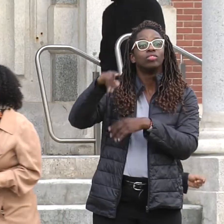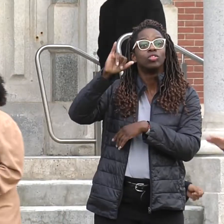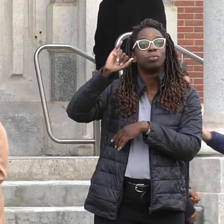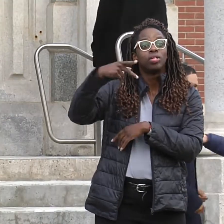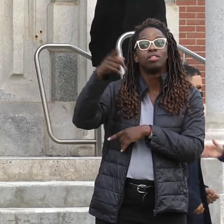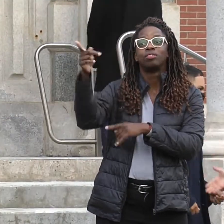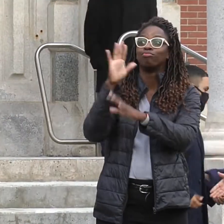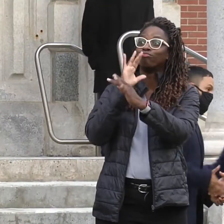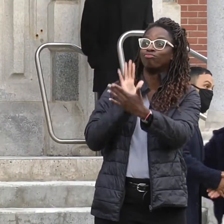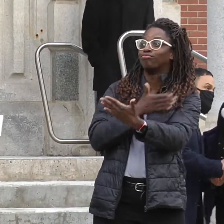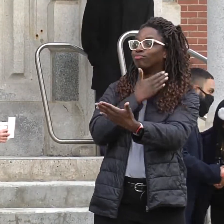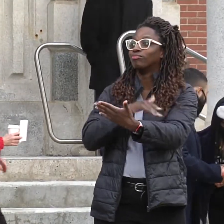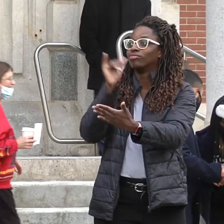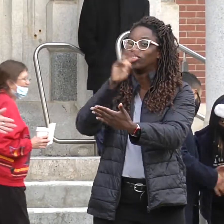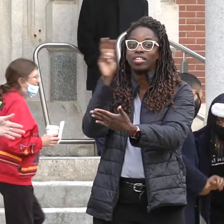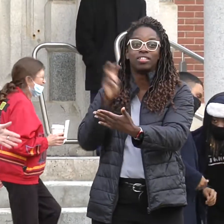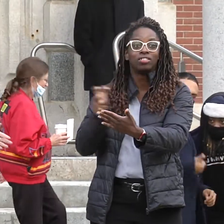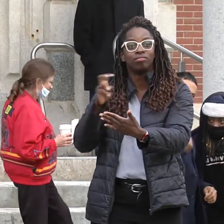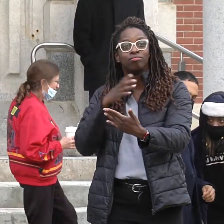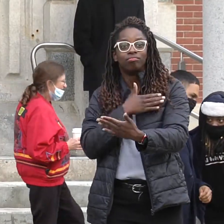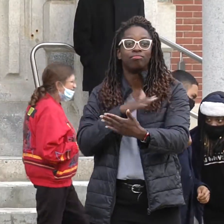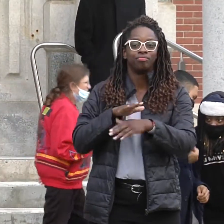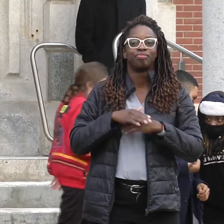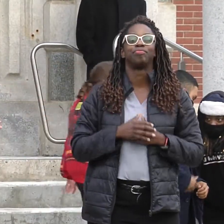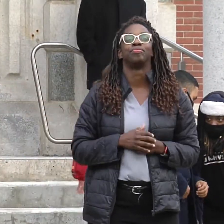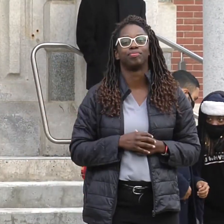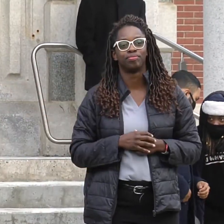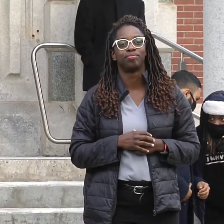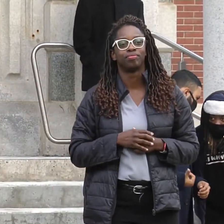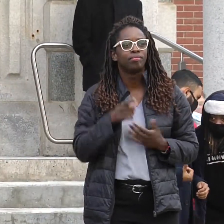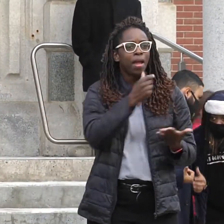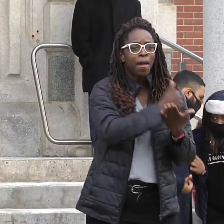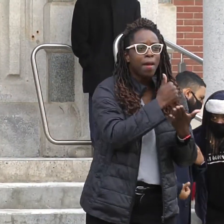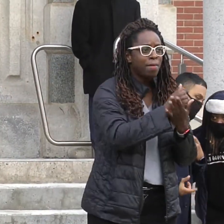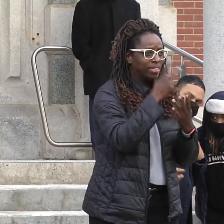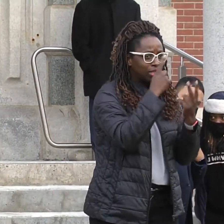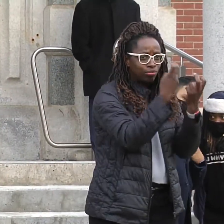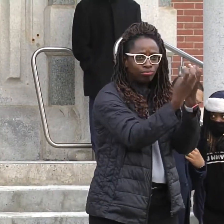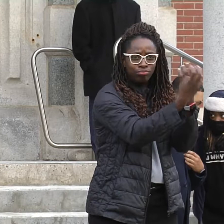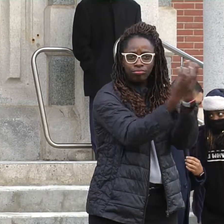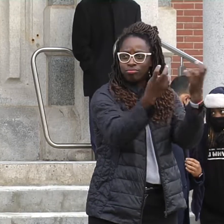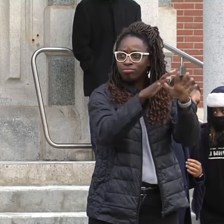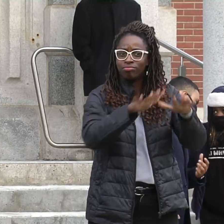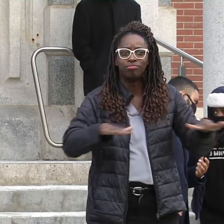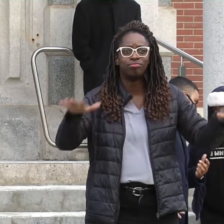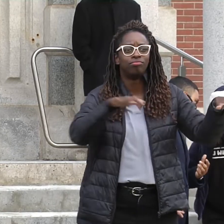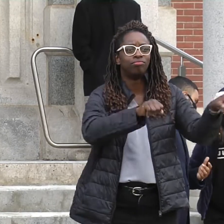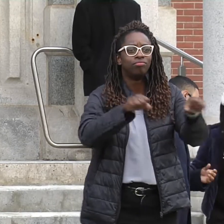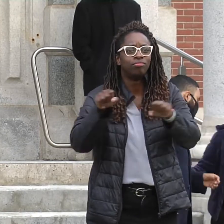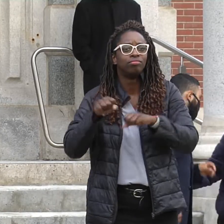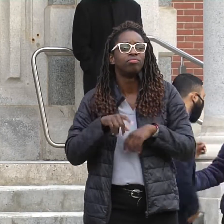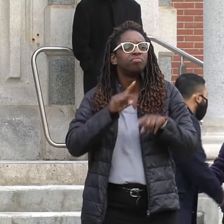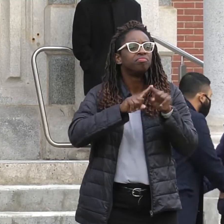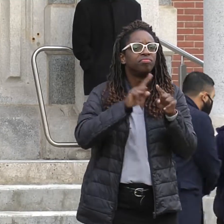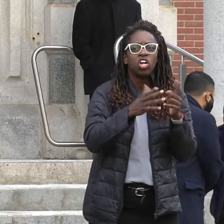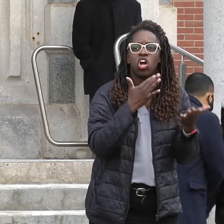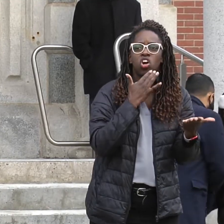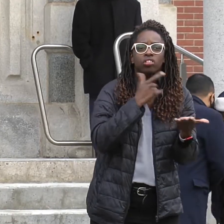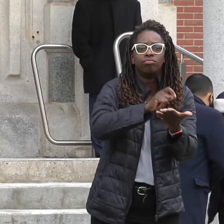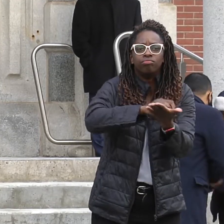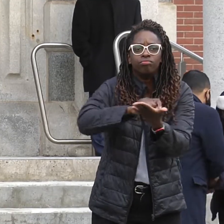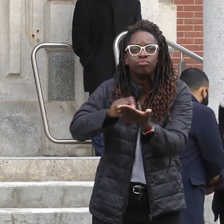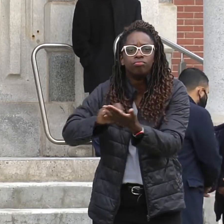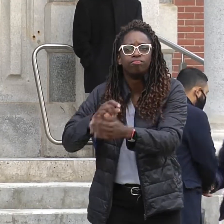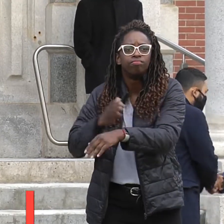this public art project, which is right around you, under you. You might be sitting on it right now, which has been underway since 2017. And we're